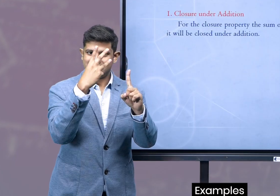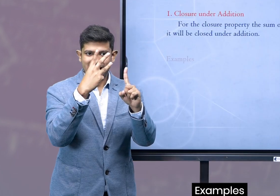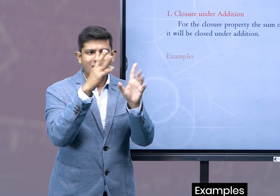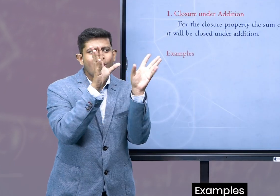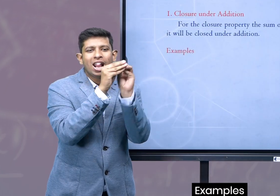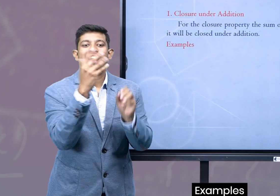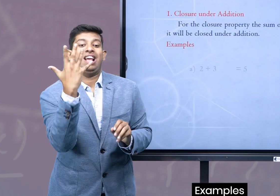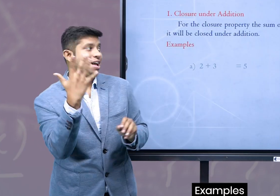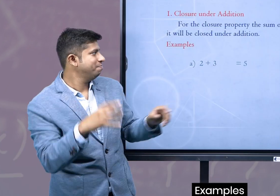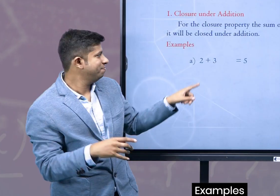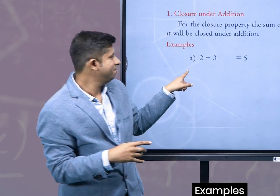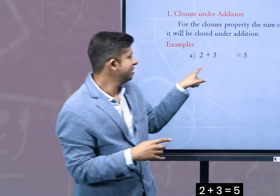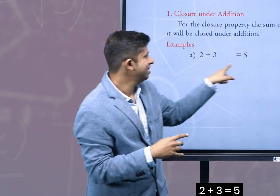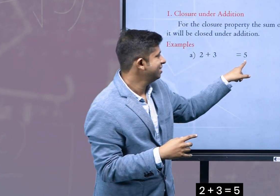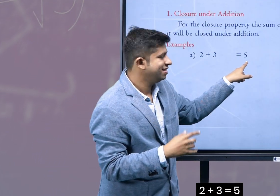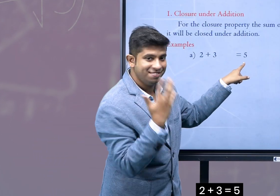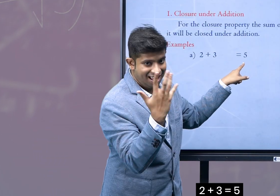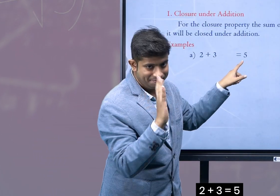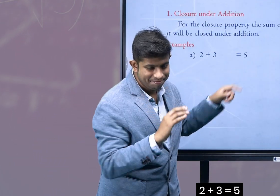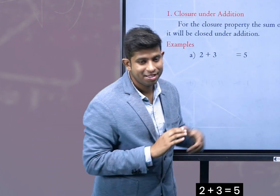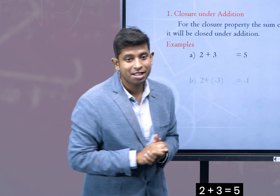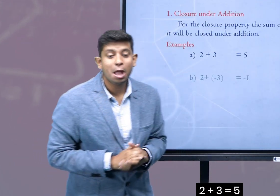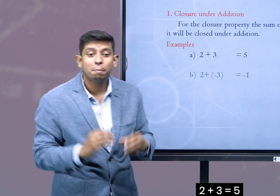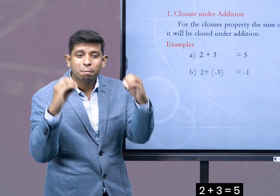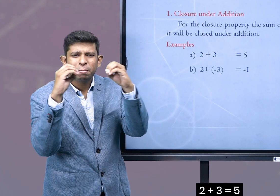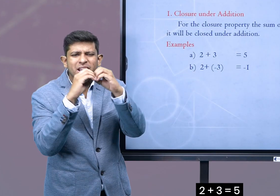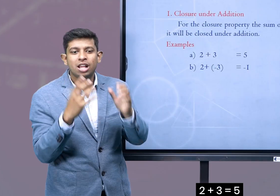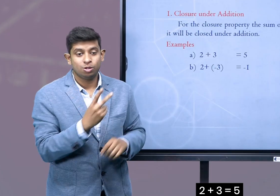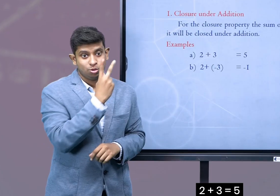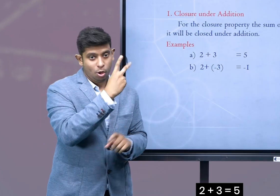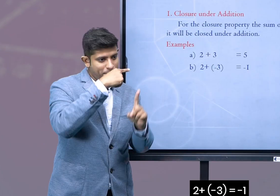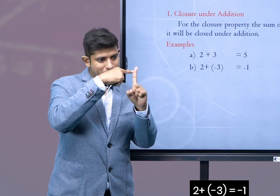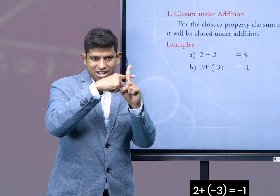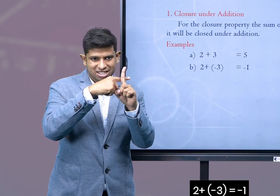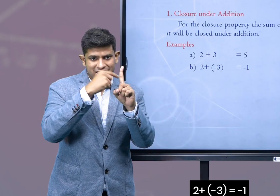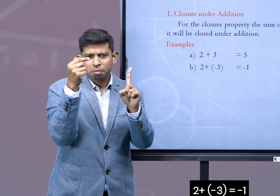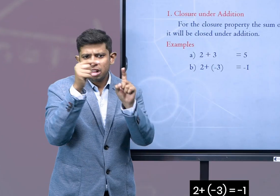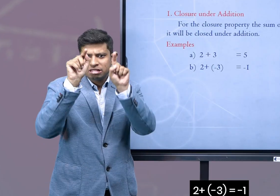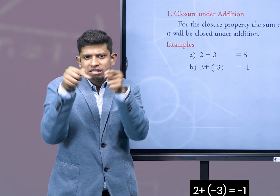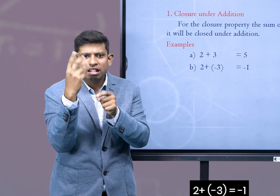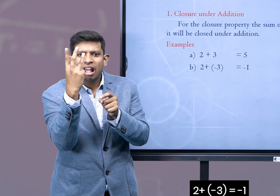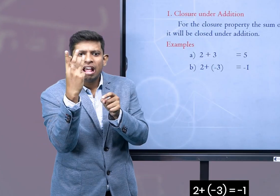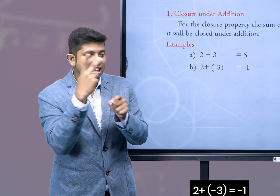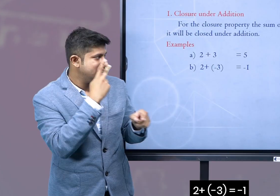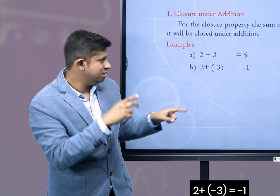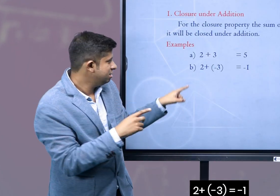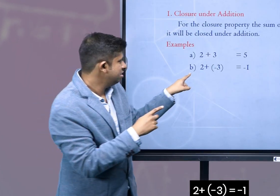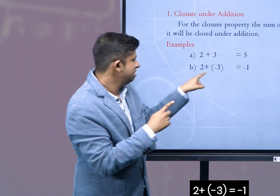Examples: 2 plus 3 is equal to 5. 2 plus of minus 3 is equal to minus